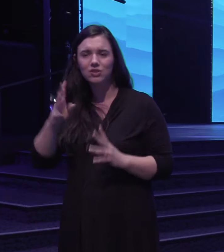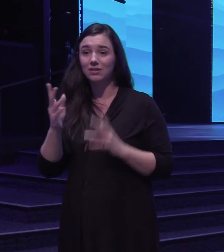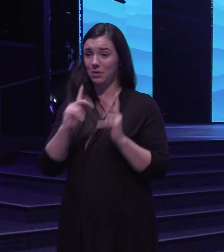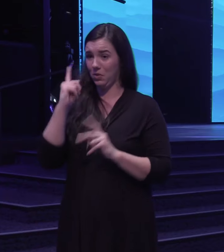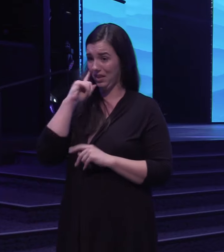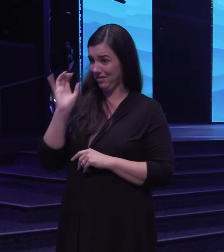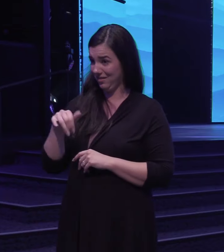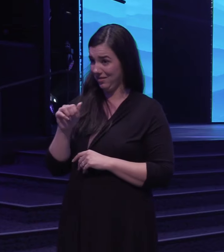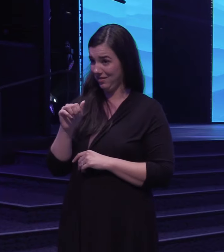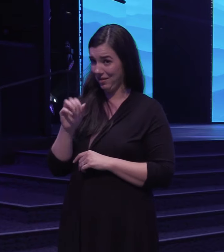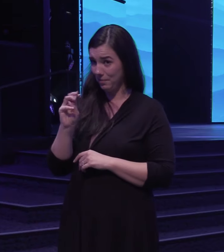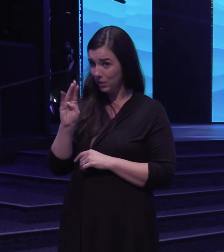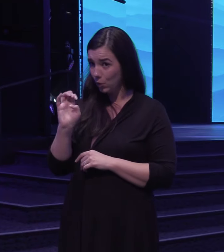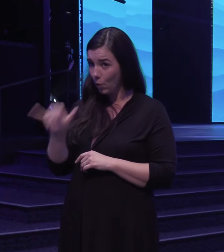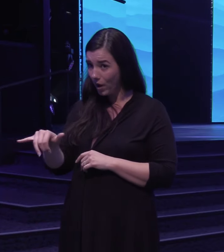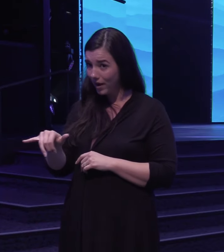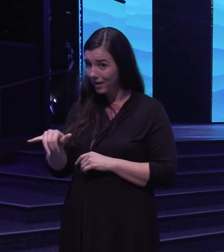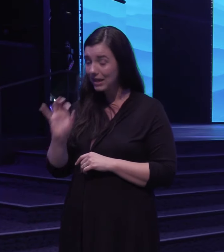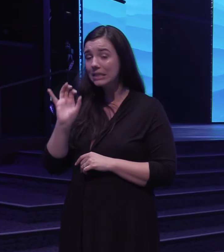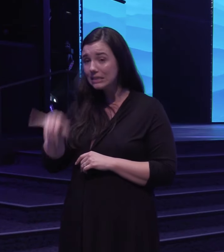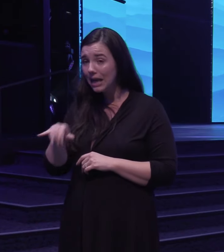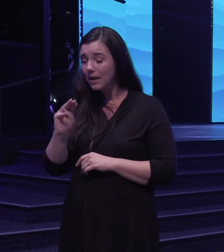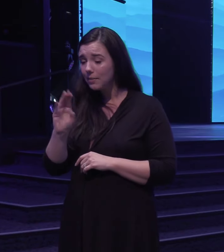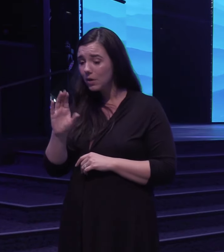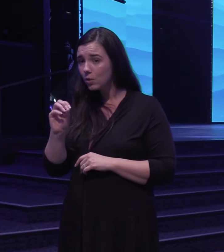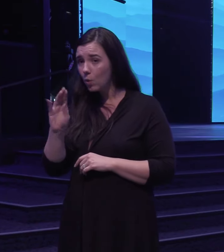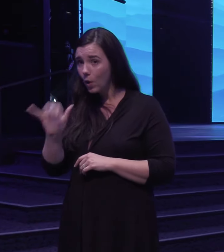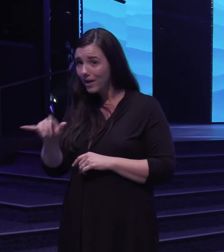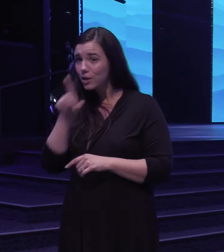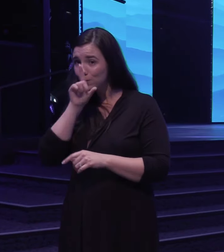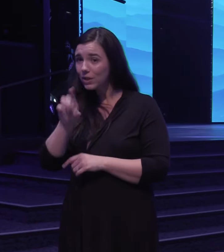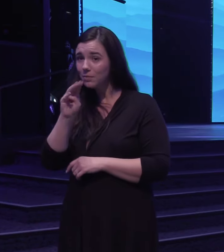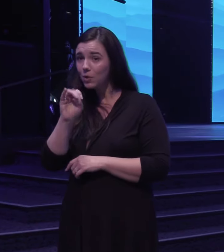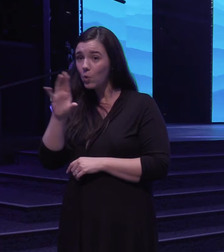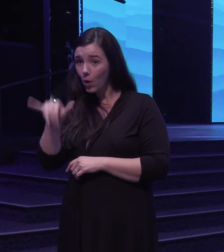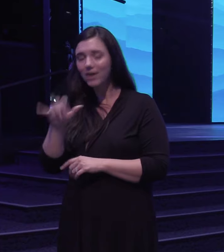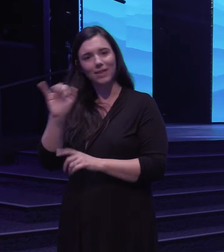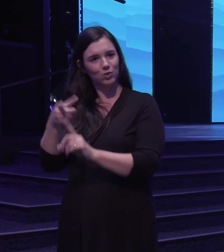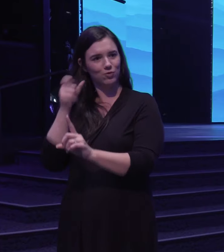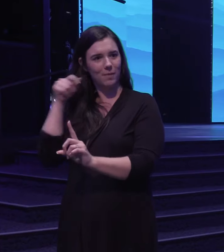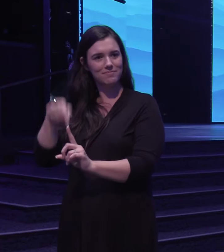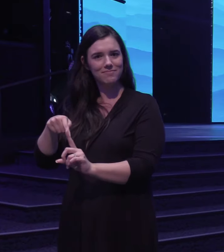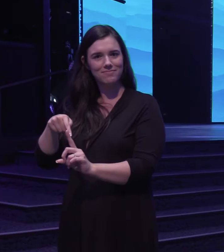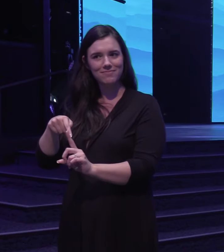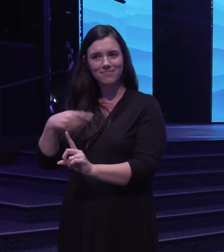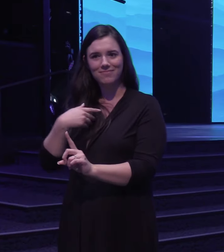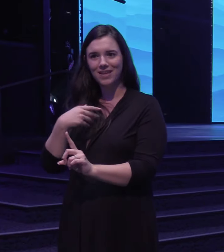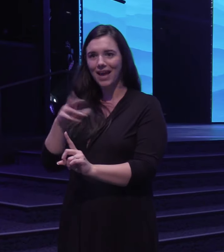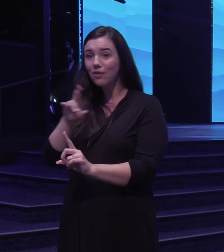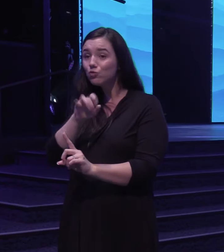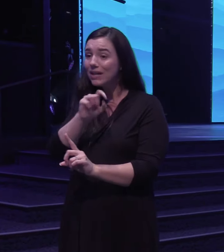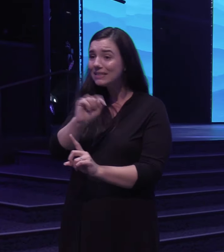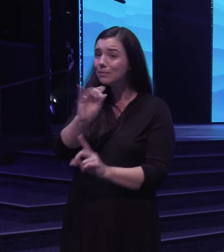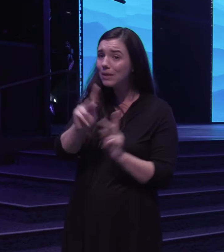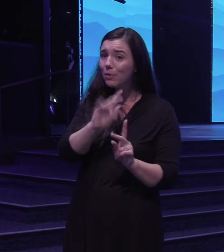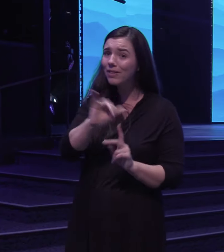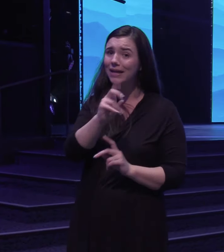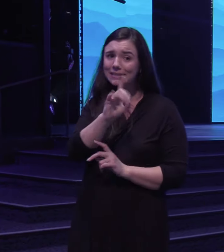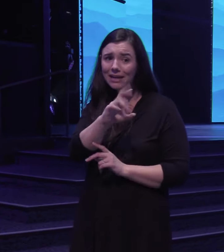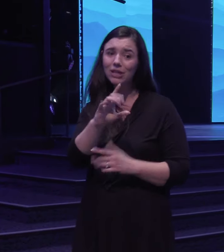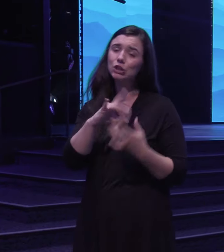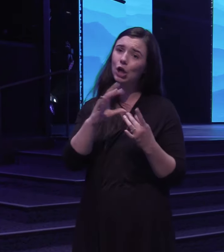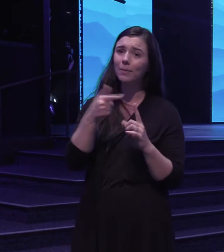would say, "Is that a McCoy? Is that the real McCoy?" That's where the term comes from. You got racist people like David Duke talking about